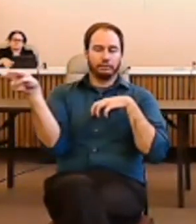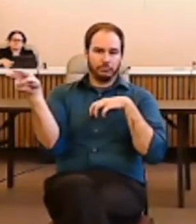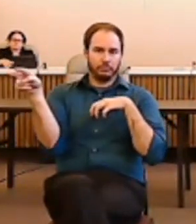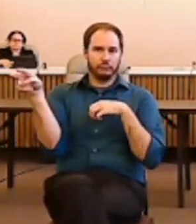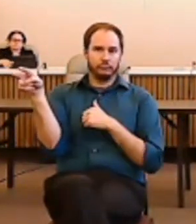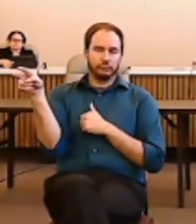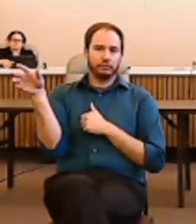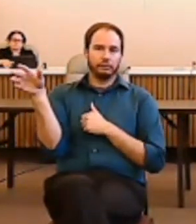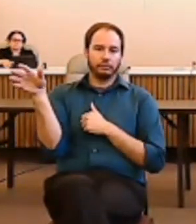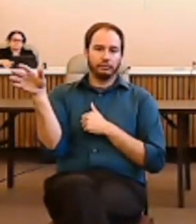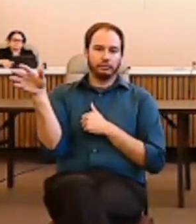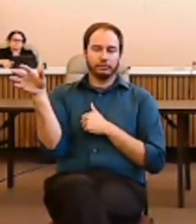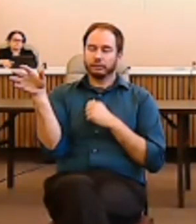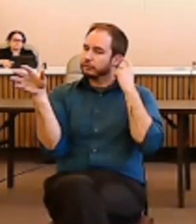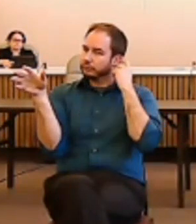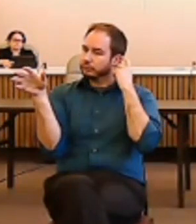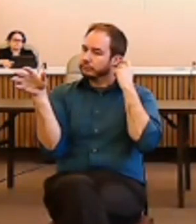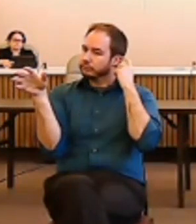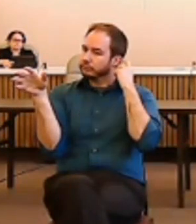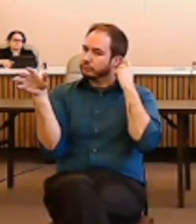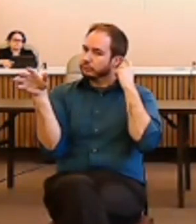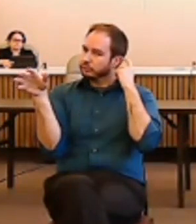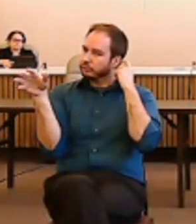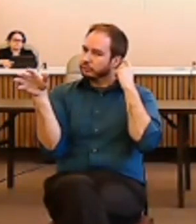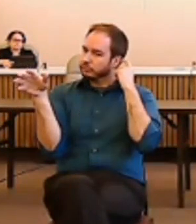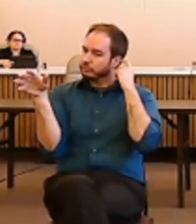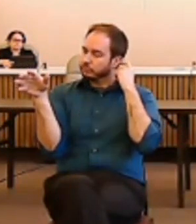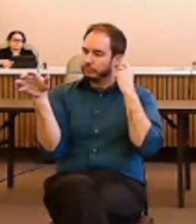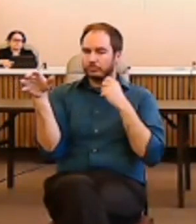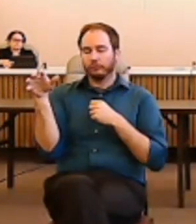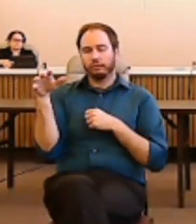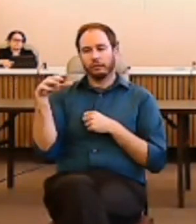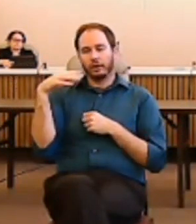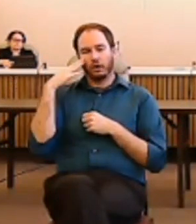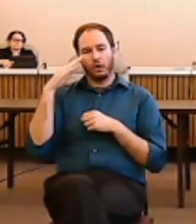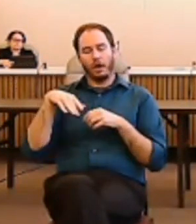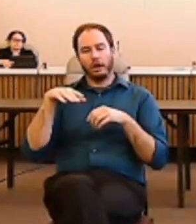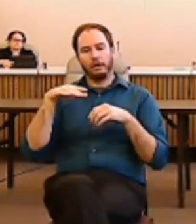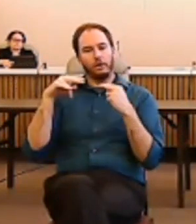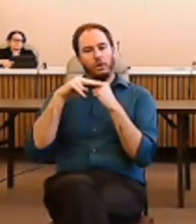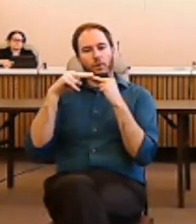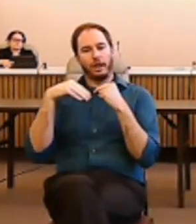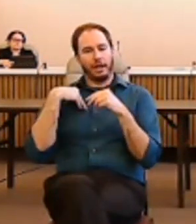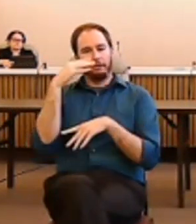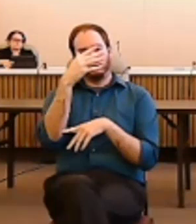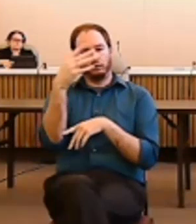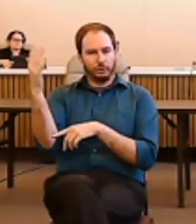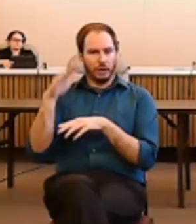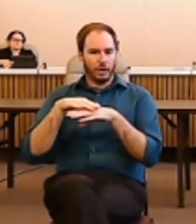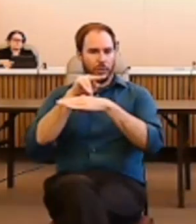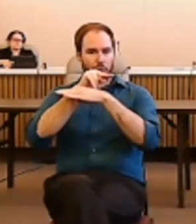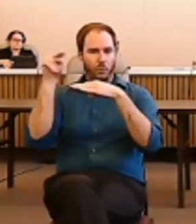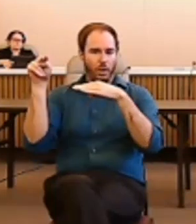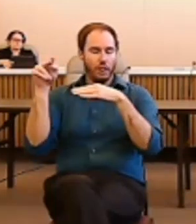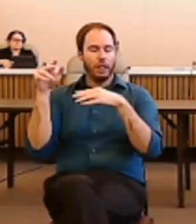past till about Erie Station Road before you get the trees on the north side of the thruway. And yes, you can see